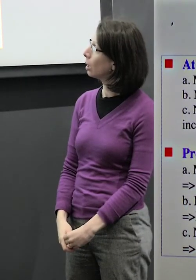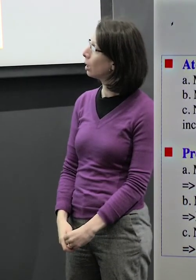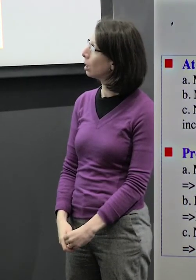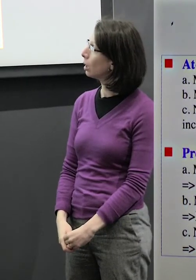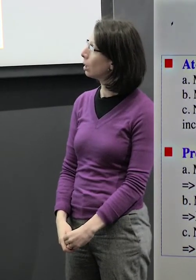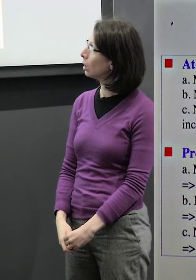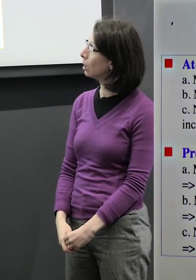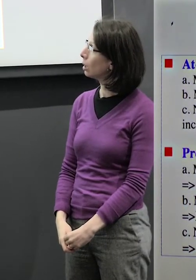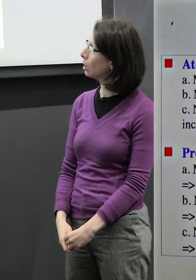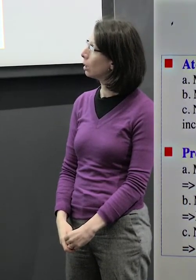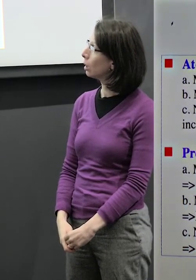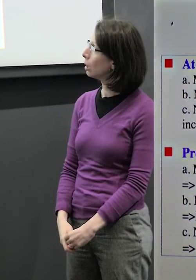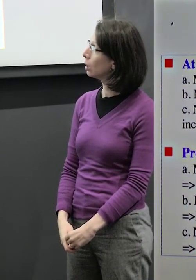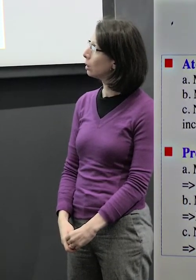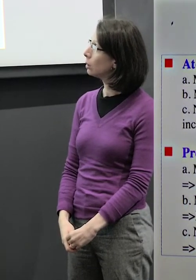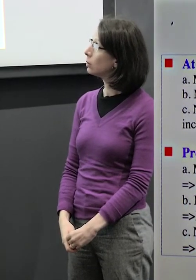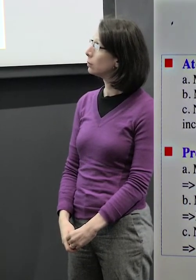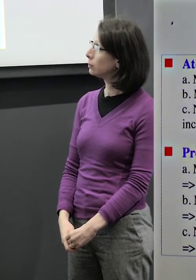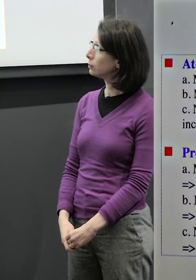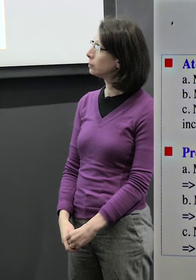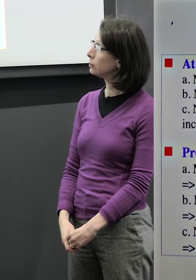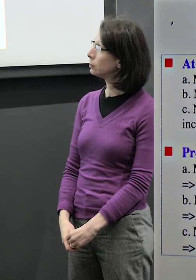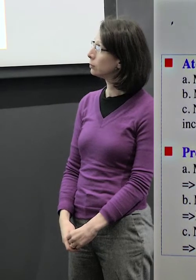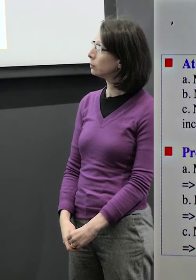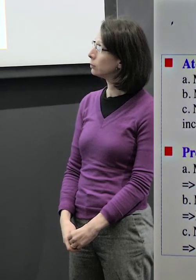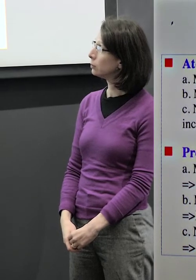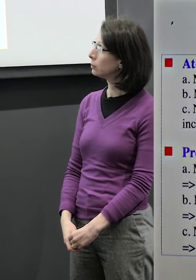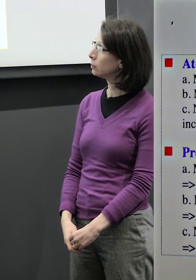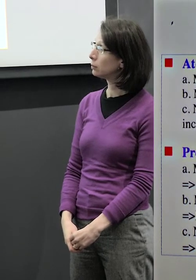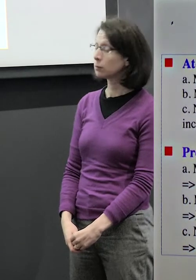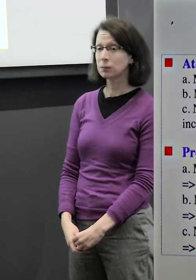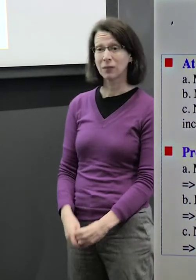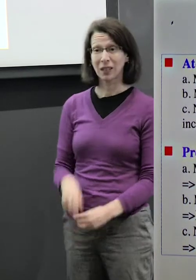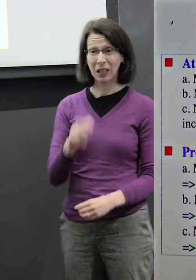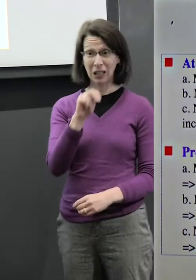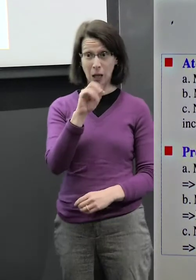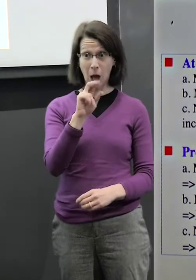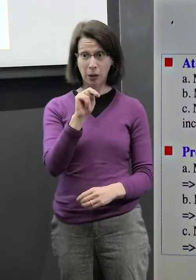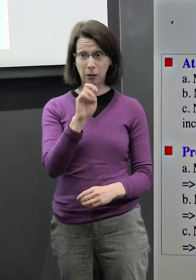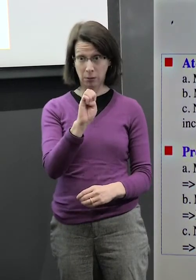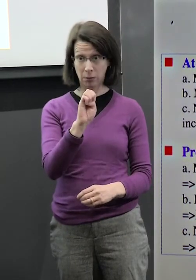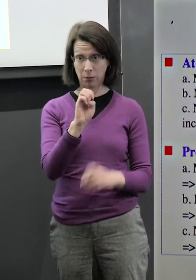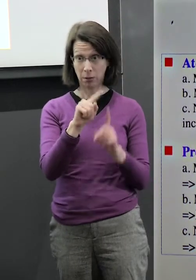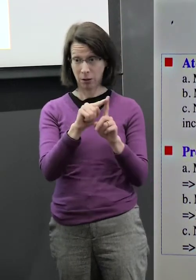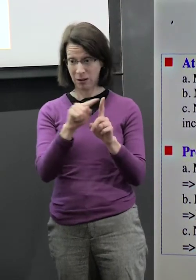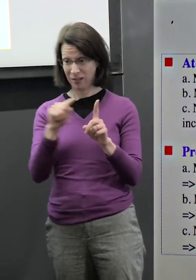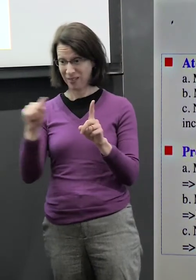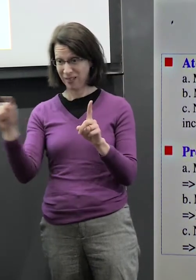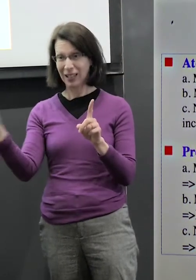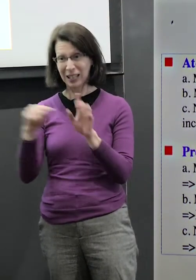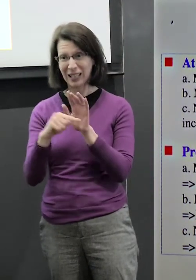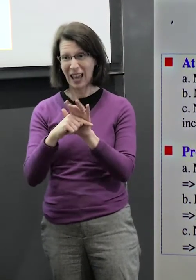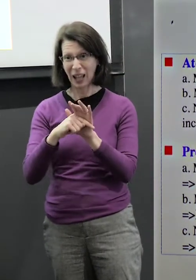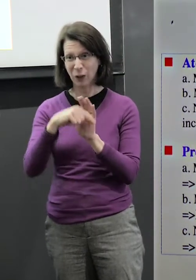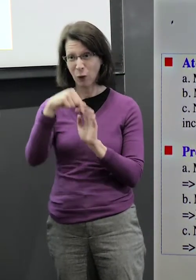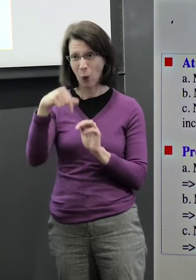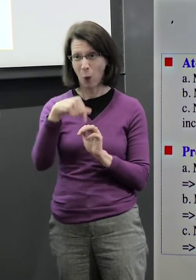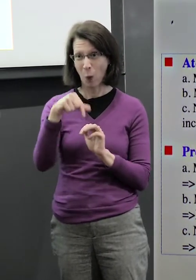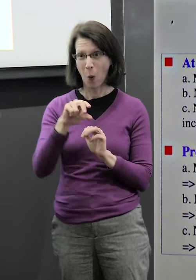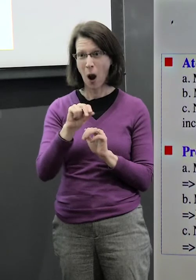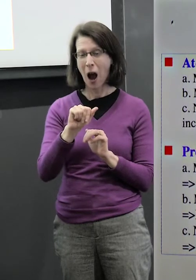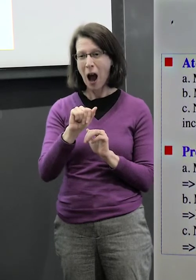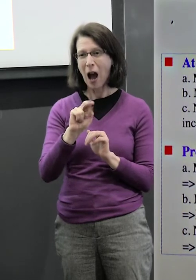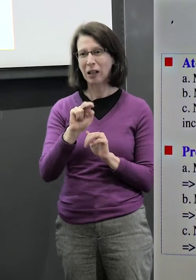even though this is entirely under a negative quantifier, none, you get a universal positive